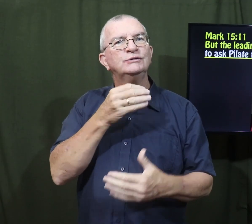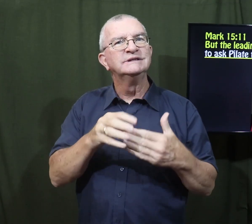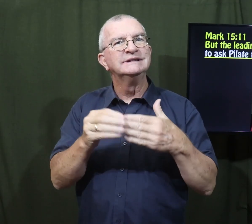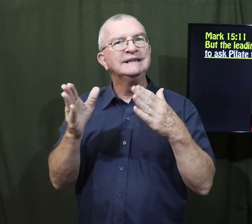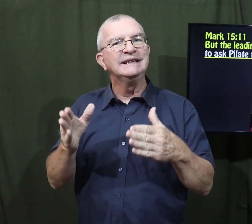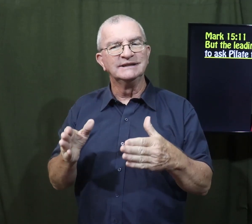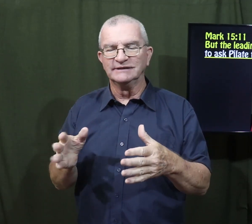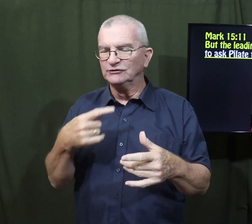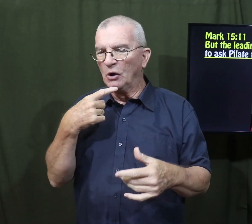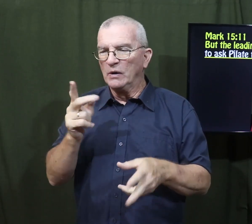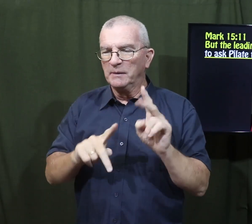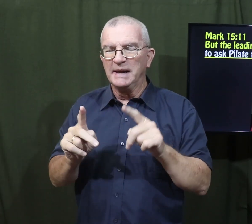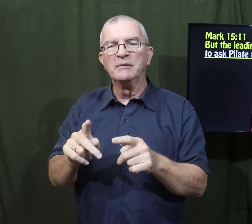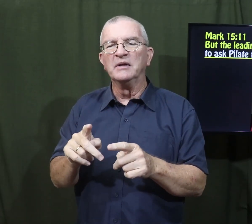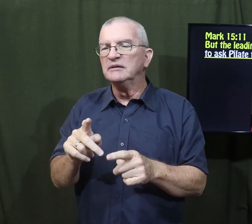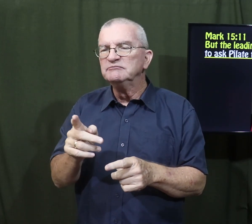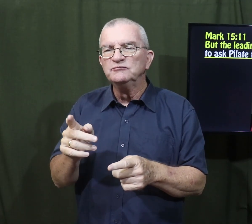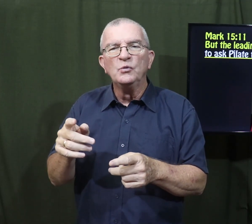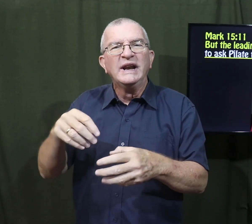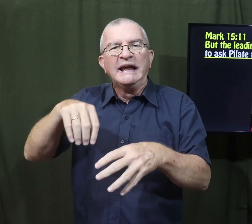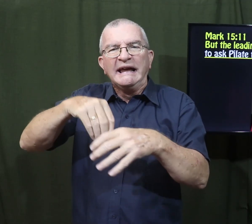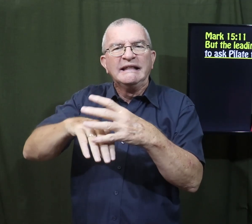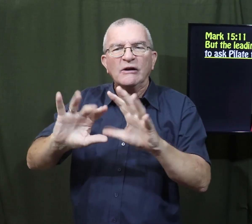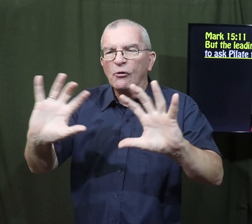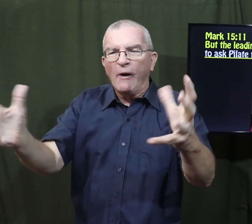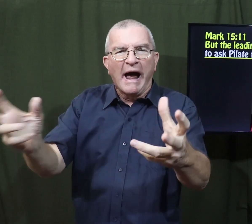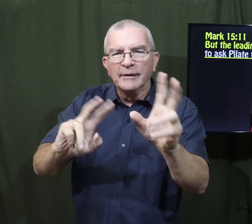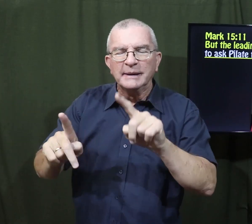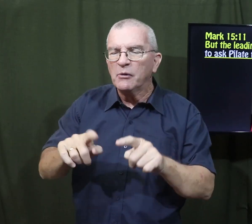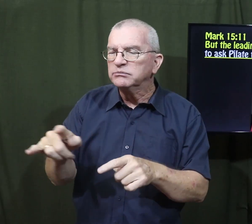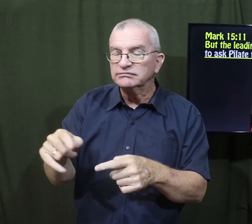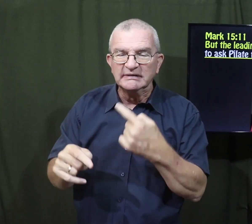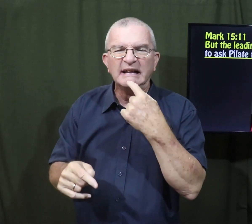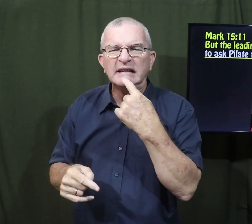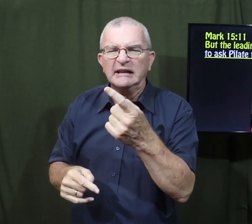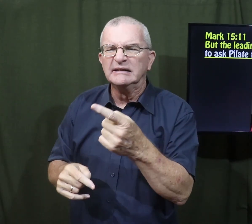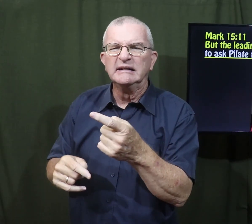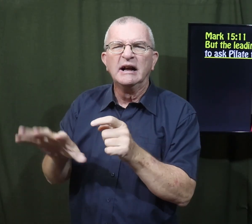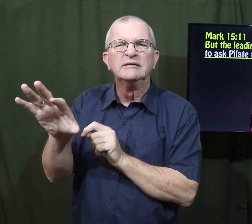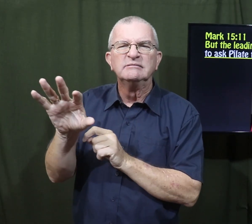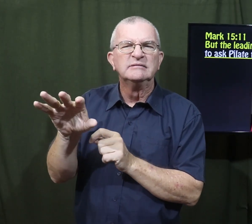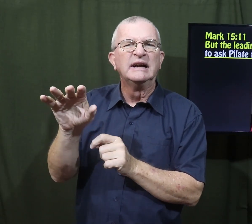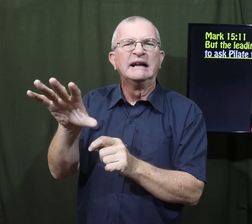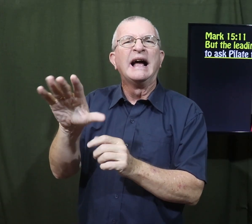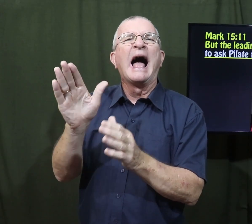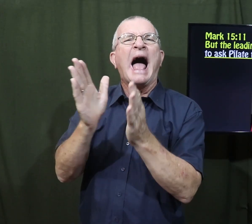So now, the Jewish leaders, they were in the crowd and they